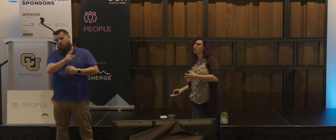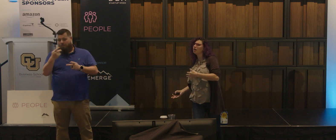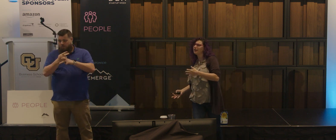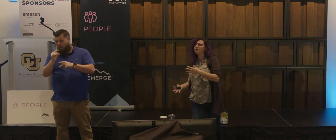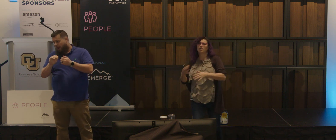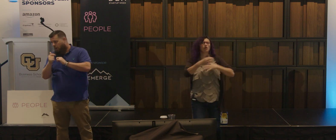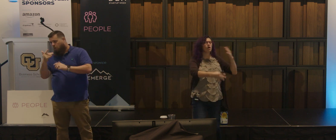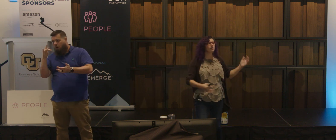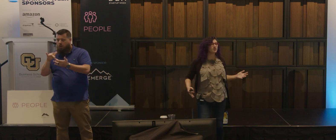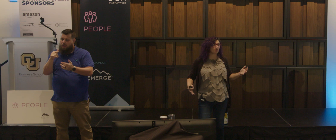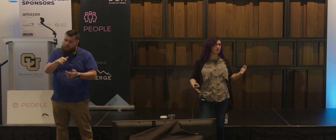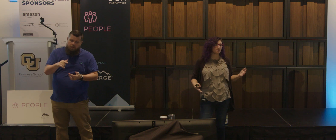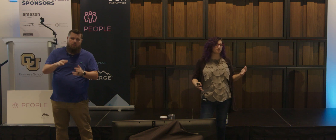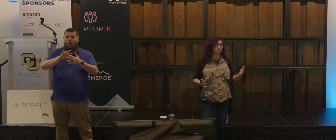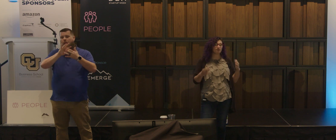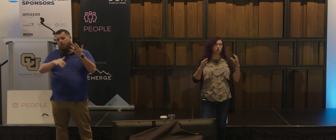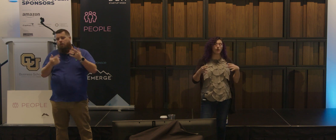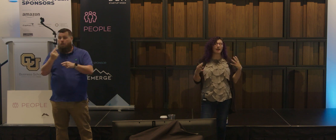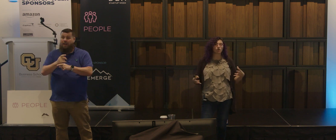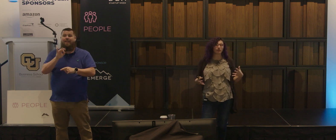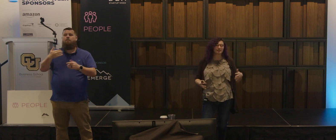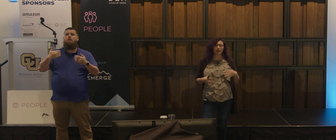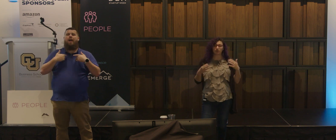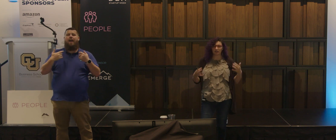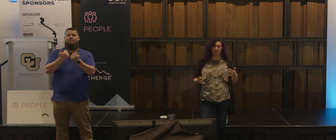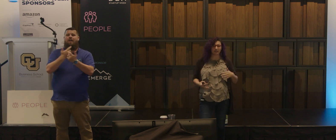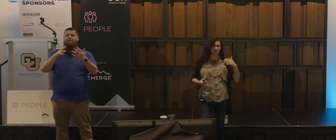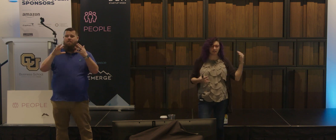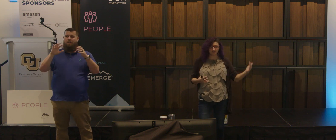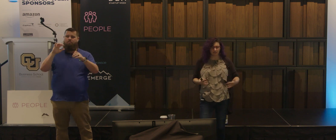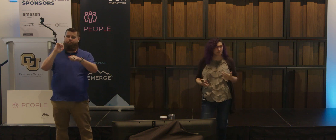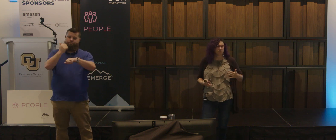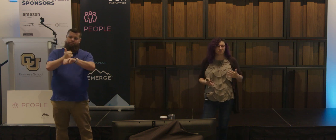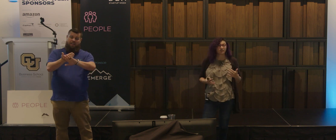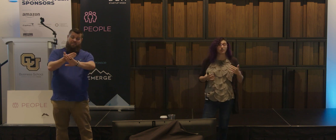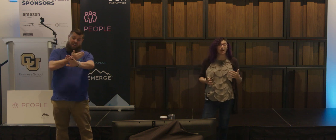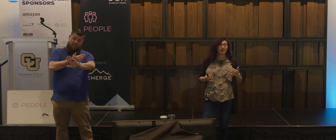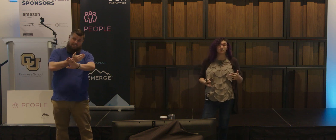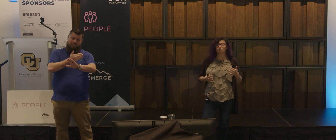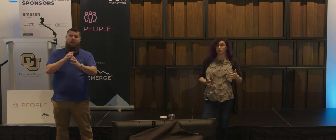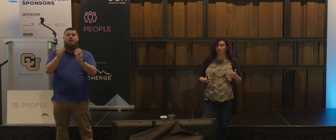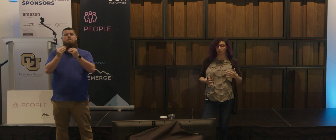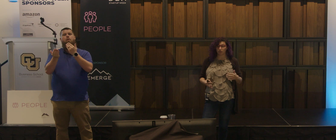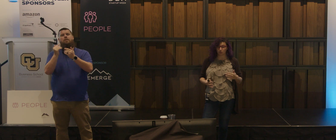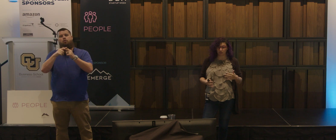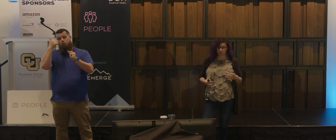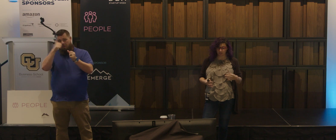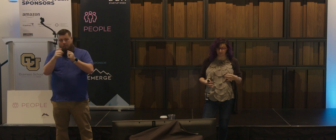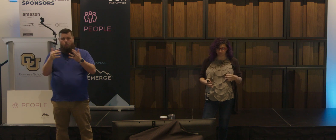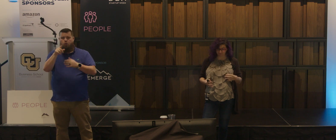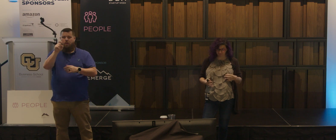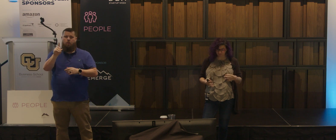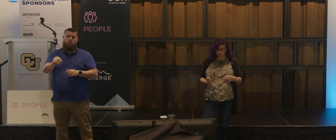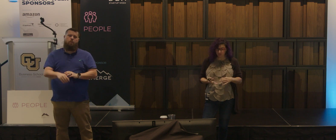figure out how to call them. All of these different pieces. If you have it all written down in advance, that's a lot easier to remember what you need